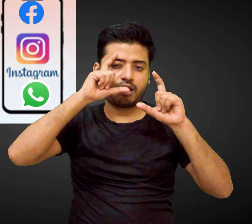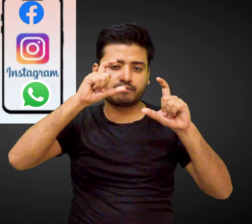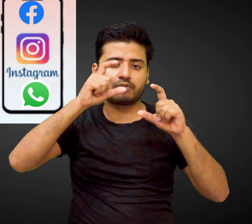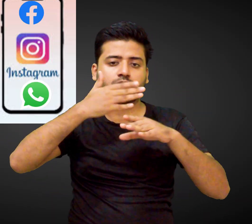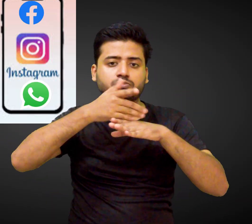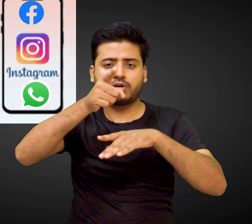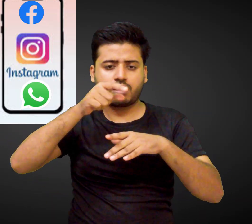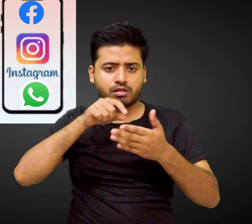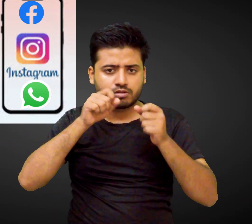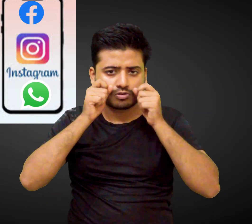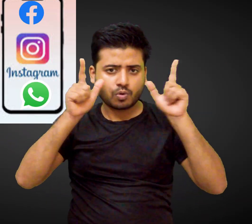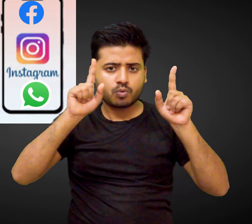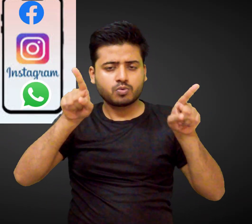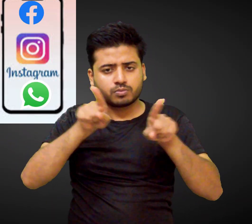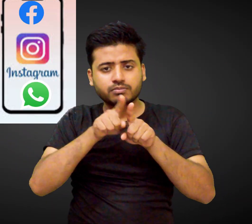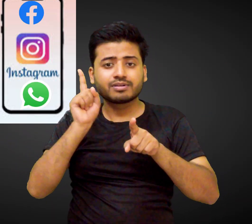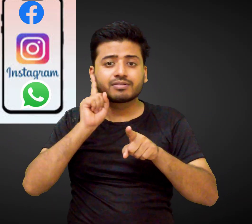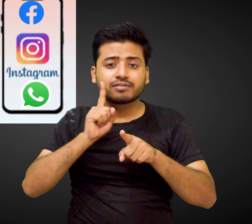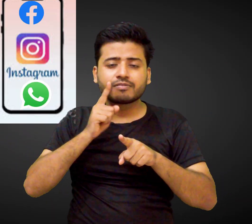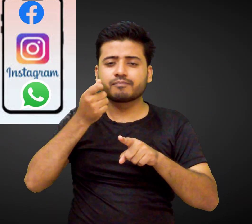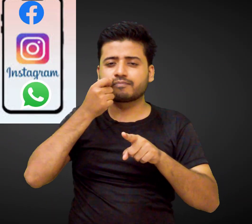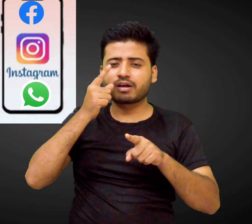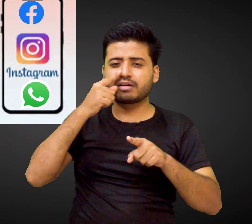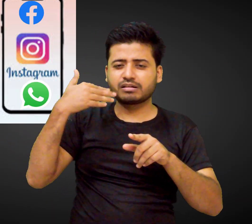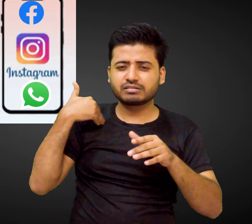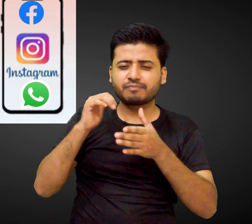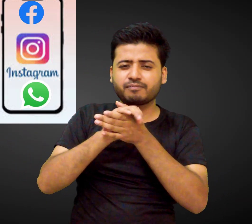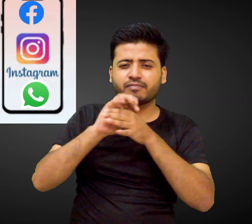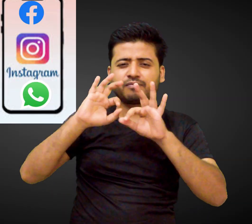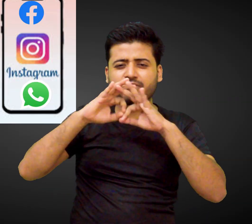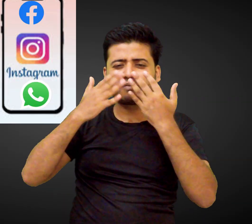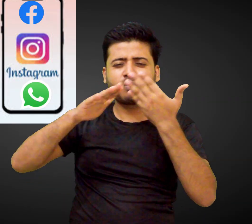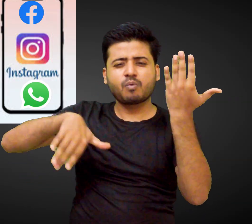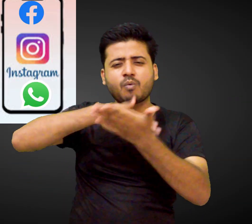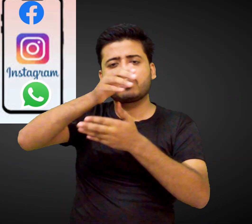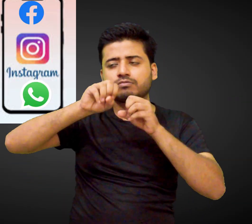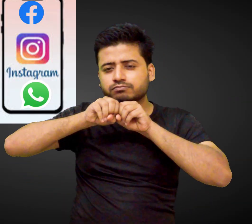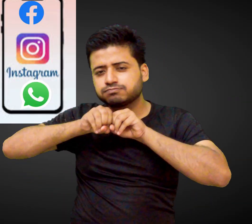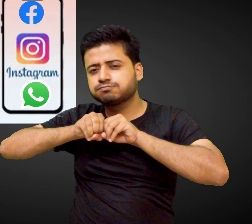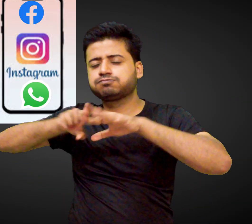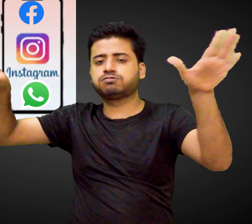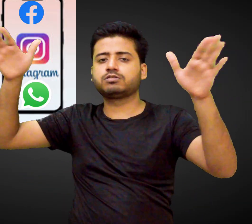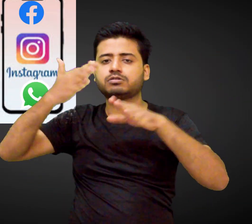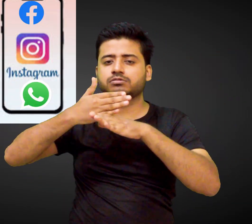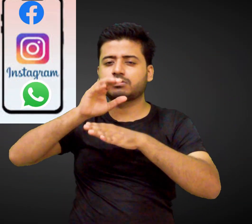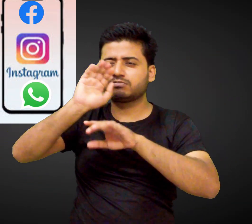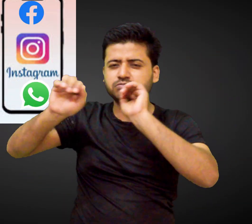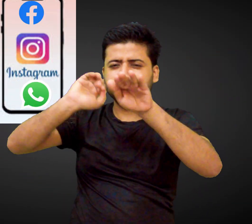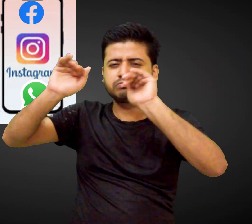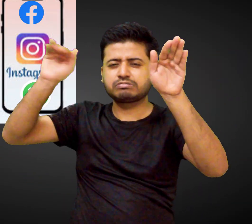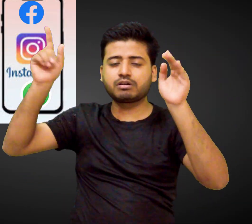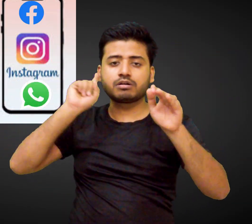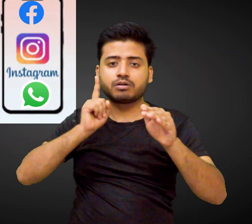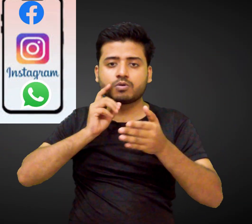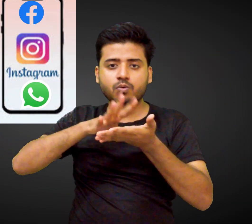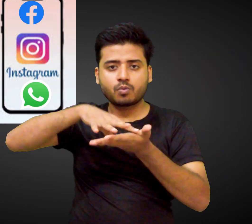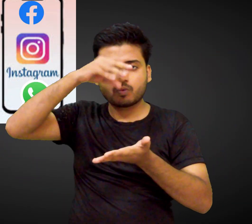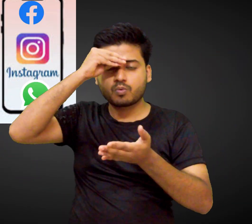diesel fuel is denser than petrol and contains about 15% more energy by volume, roughly 36.9 mj/liter